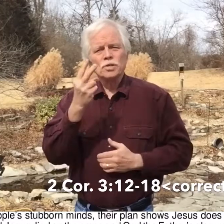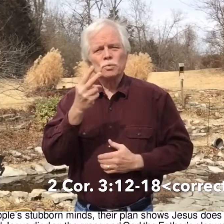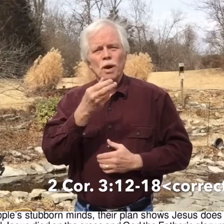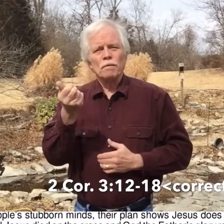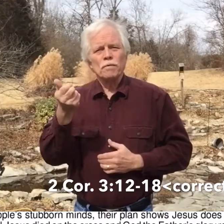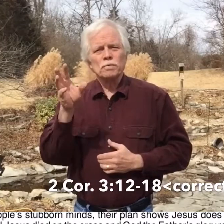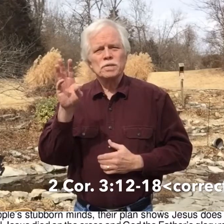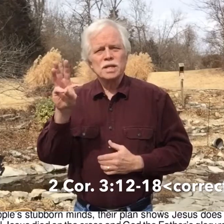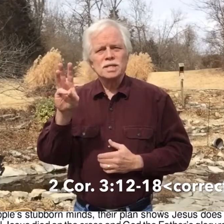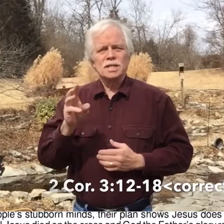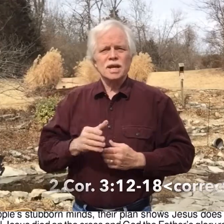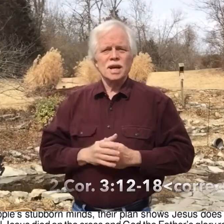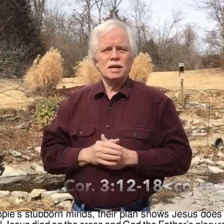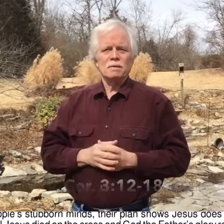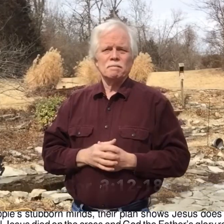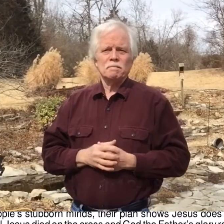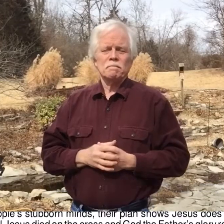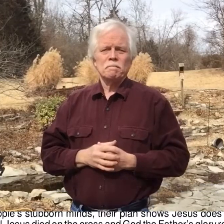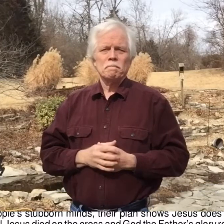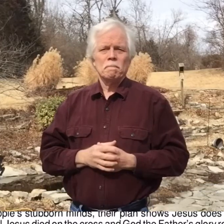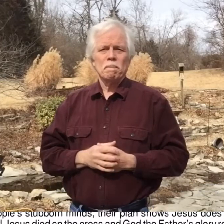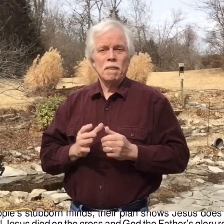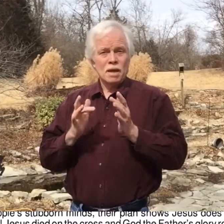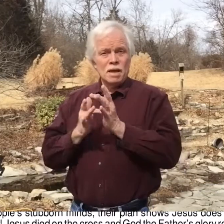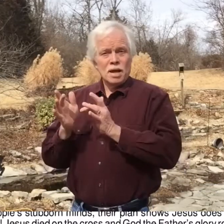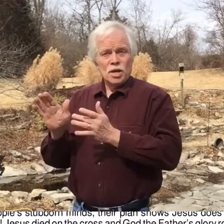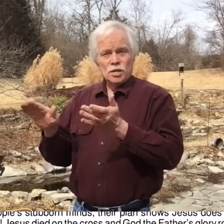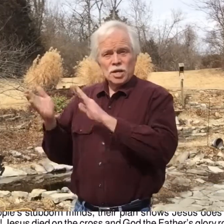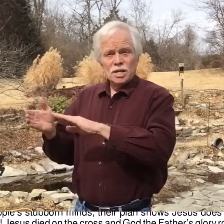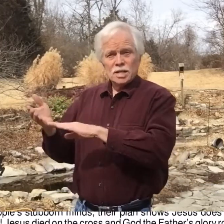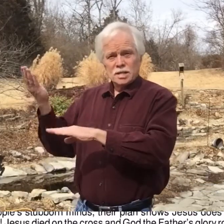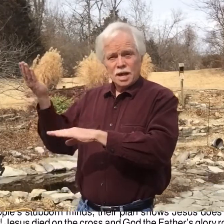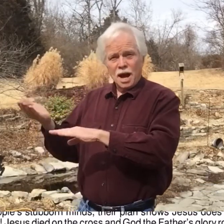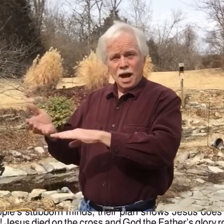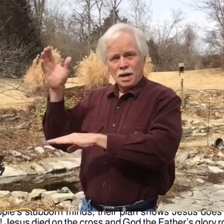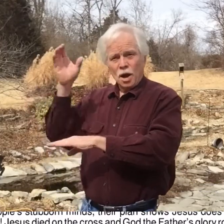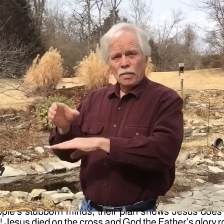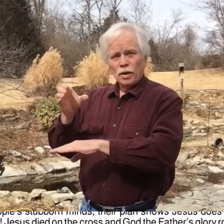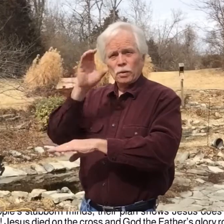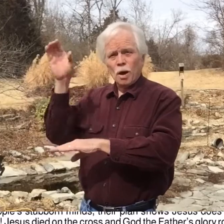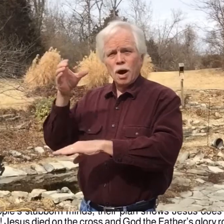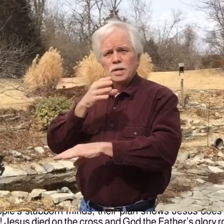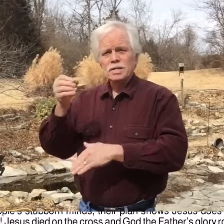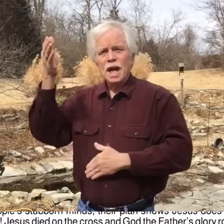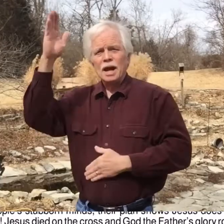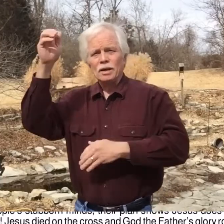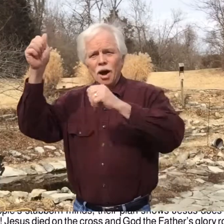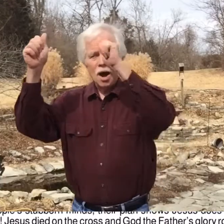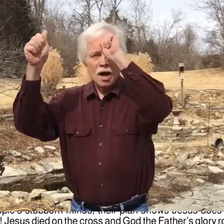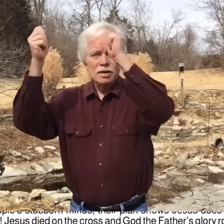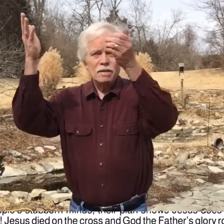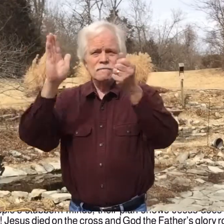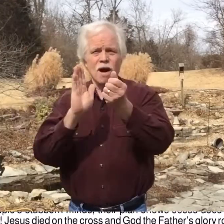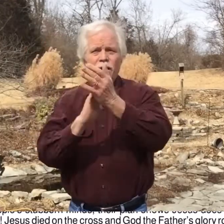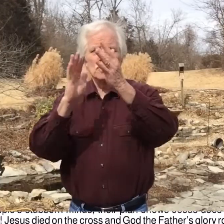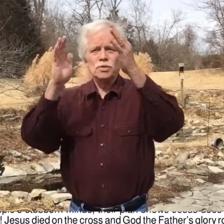12 through 16. Jesus died on the cross and God the Father's